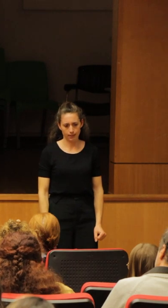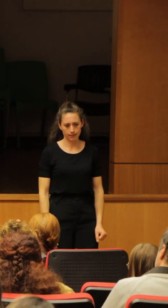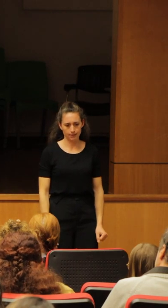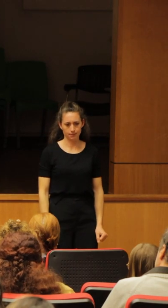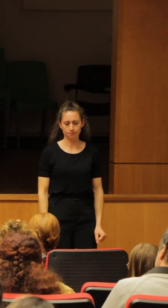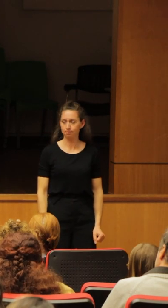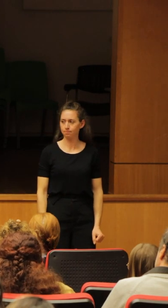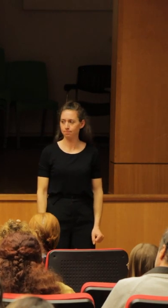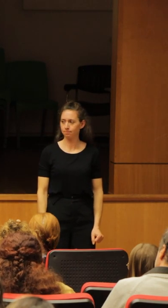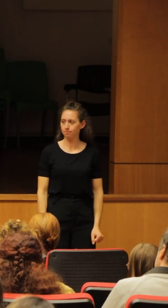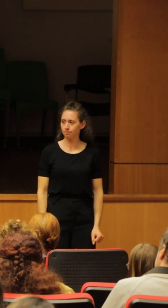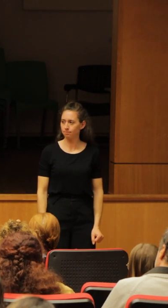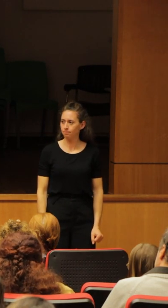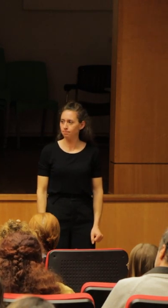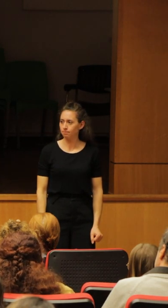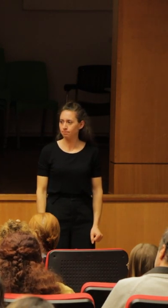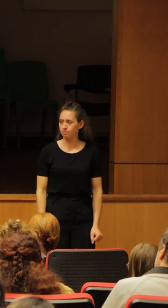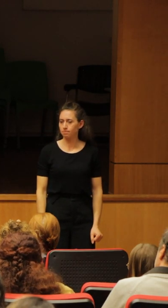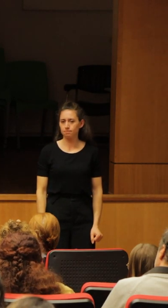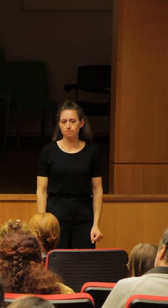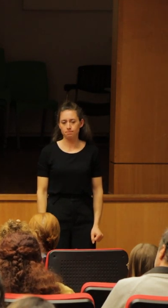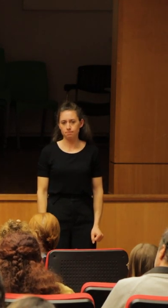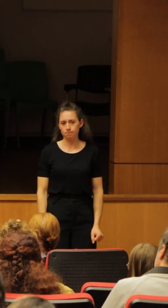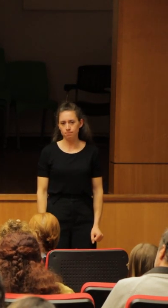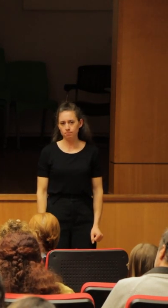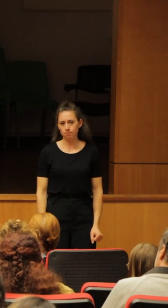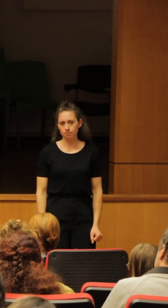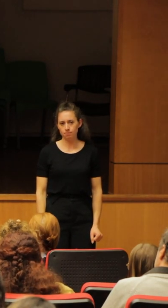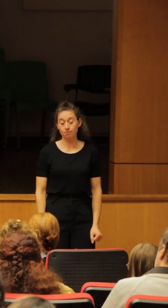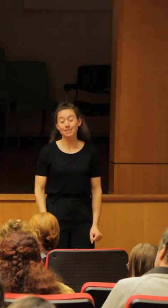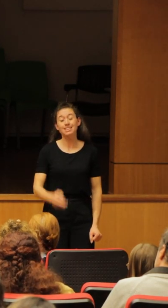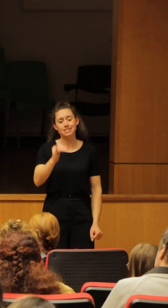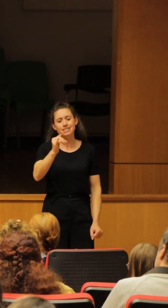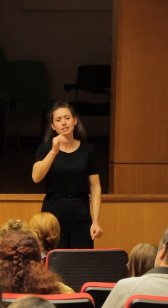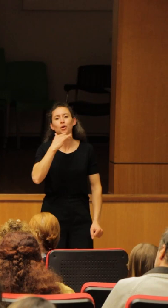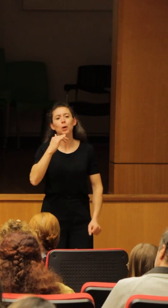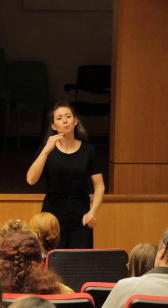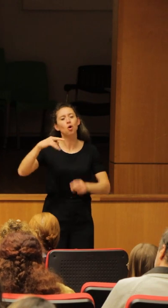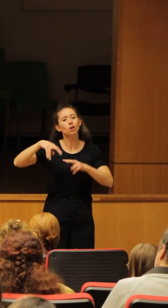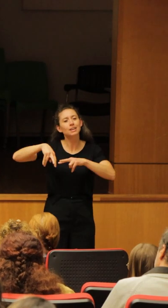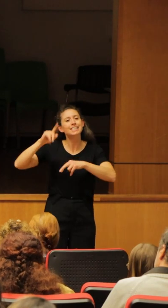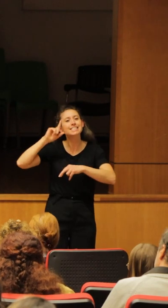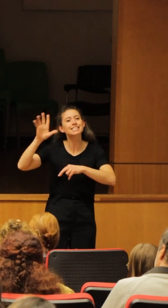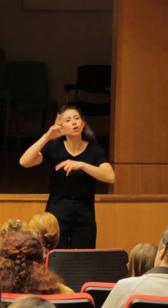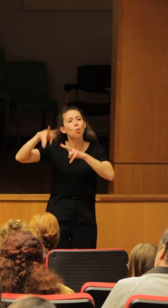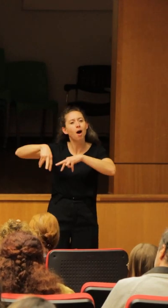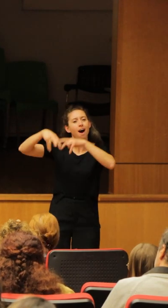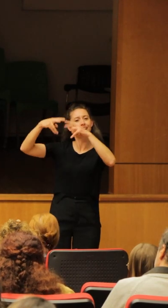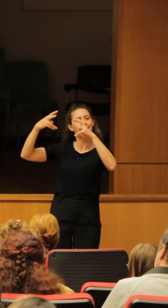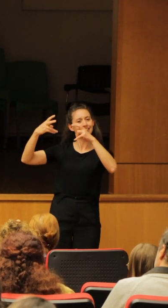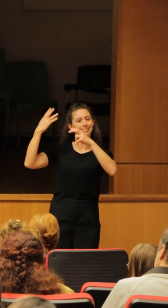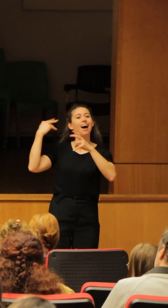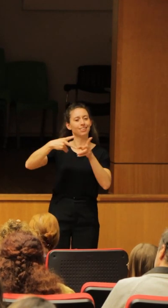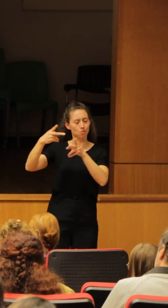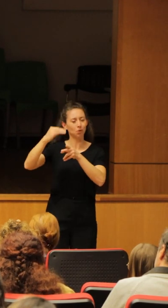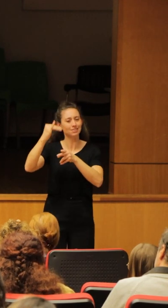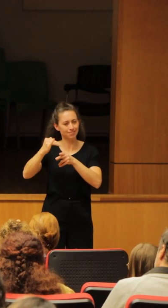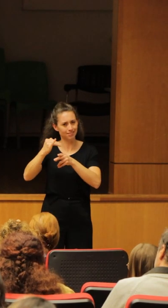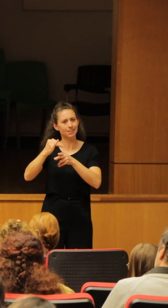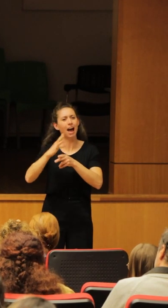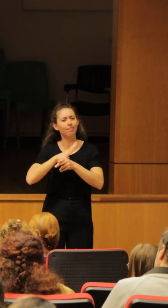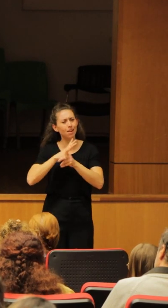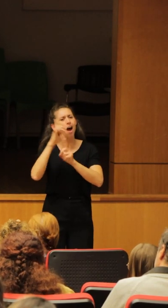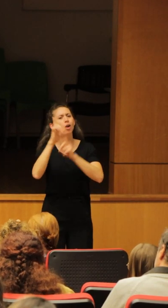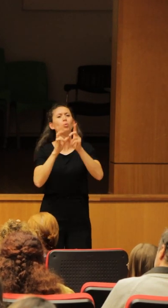good solutions to individual humans. Sí, el psicoanálisis, que ya era prevalente en ese tiempo, tenía